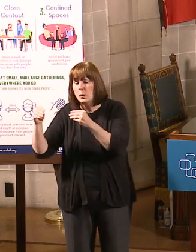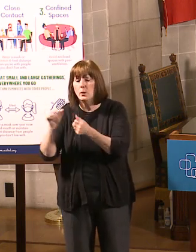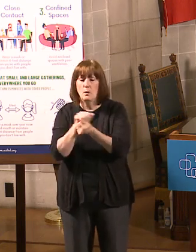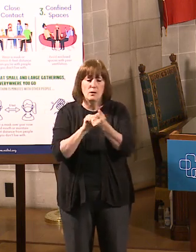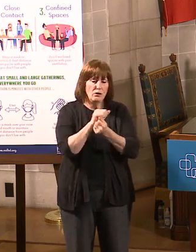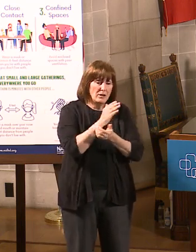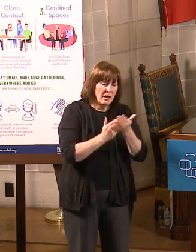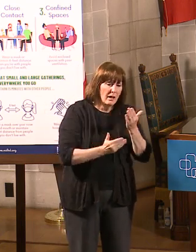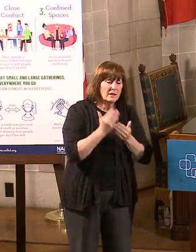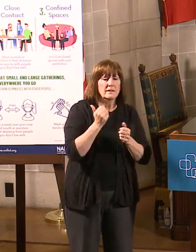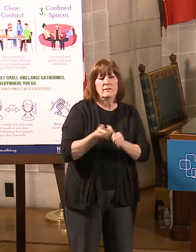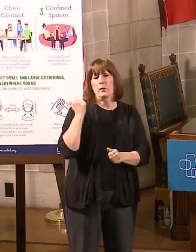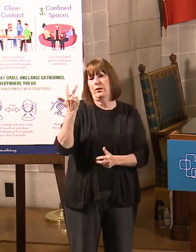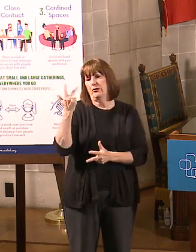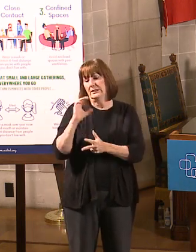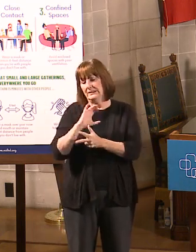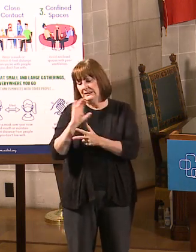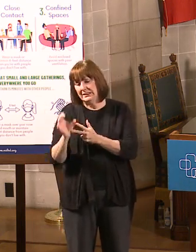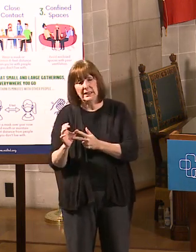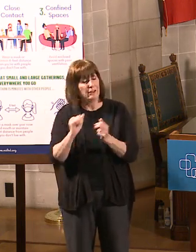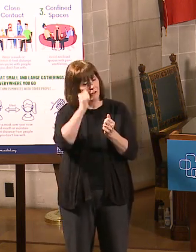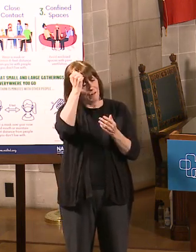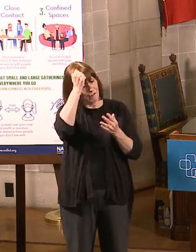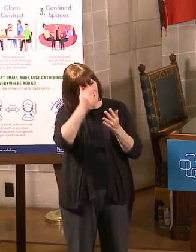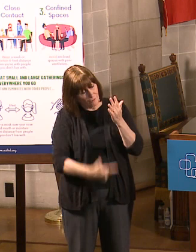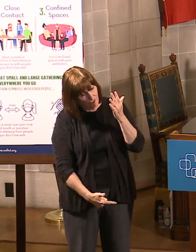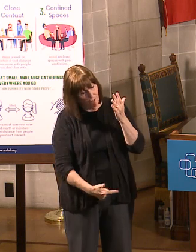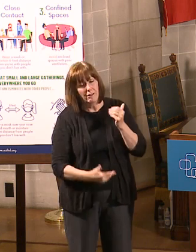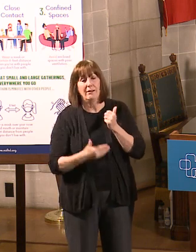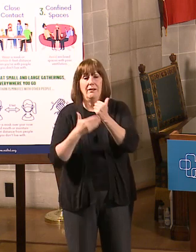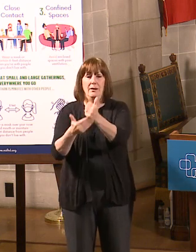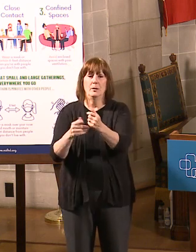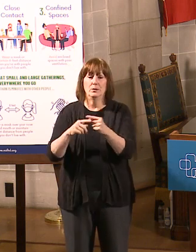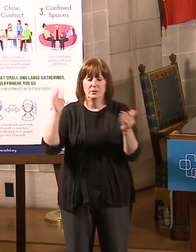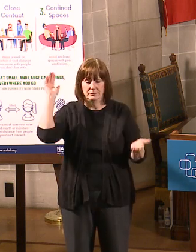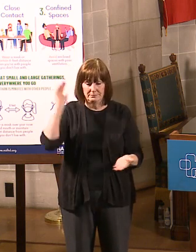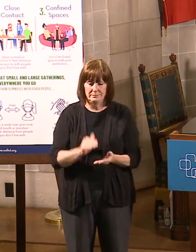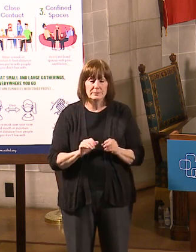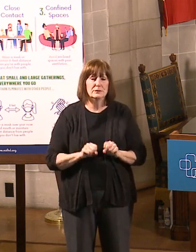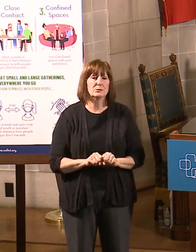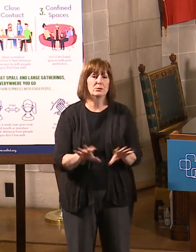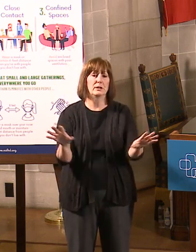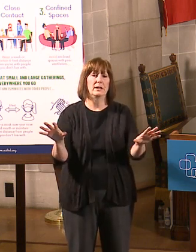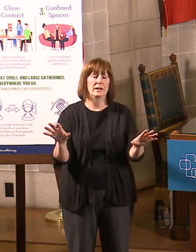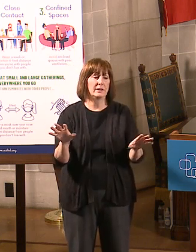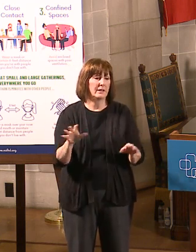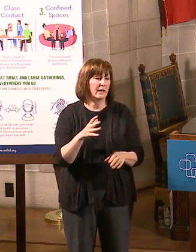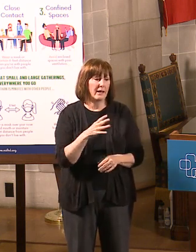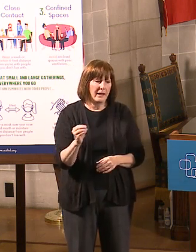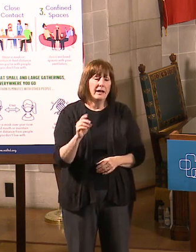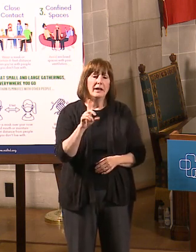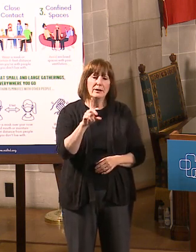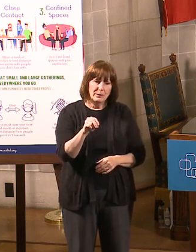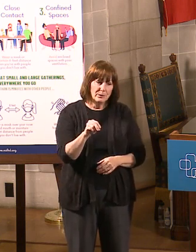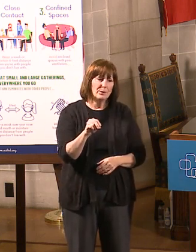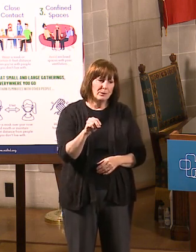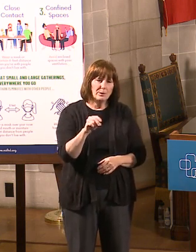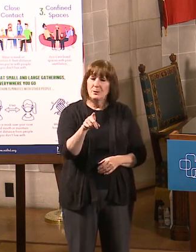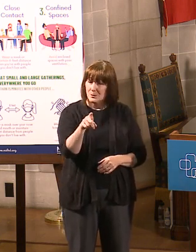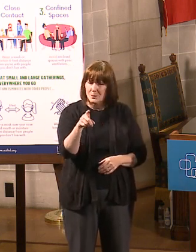and avoid the 3 C's. These are all things that will help us slow down the spread of the virus. And please, please, please, if you are sick, stay